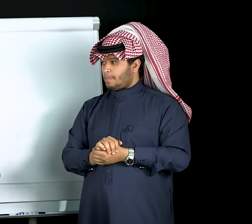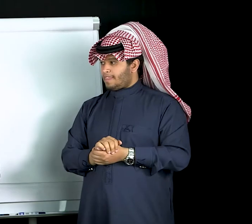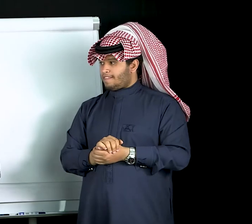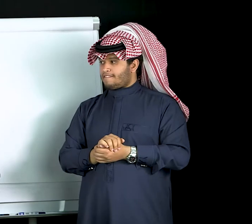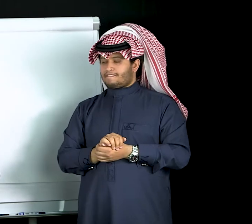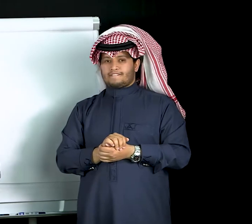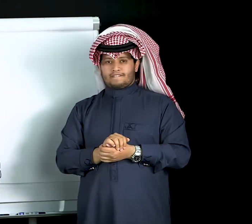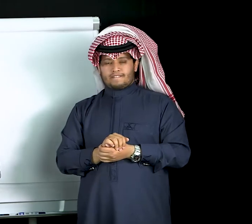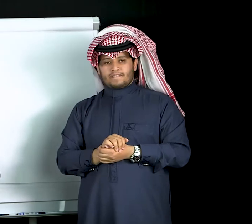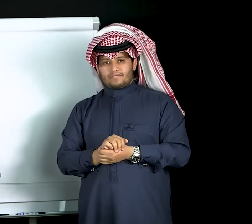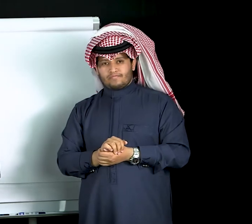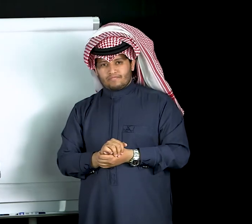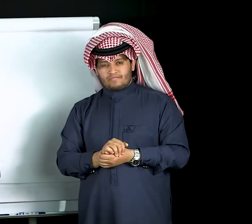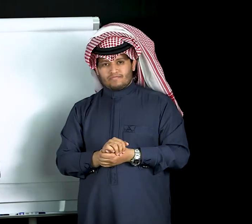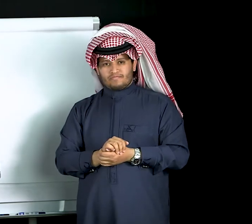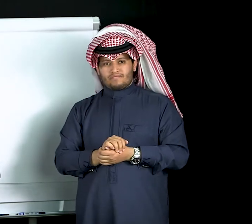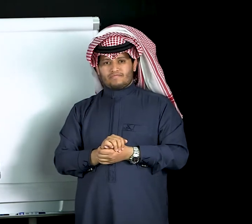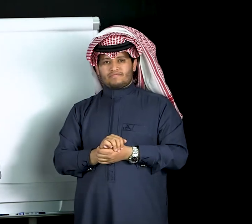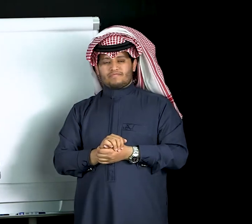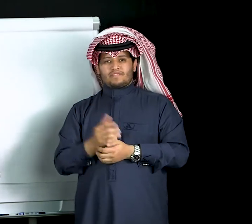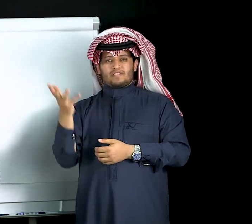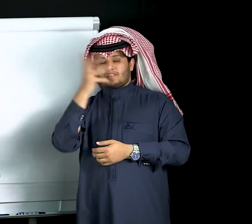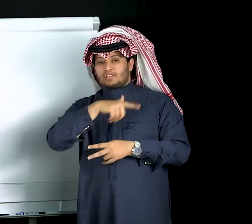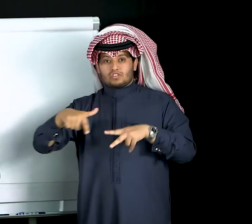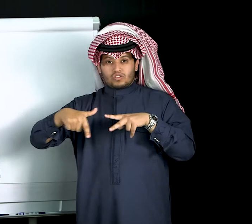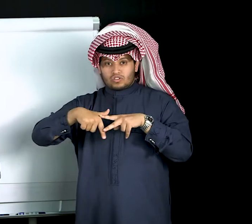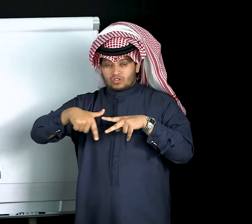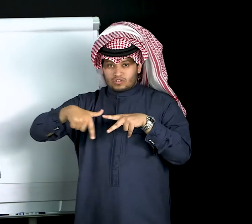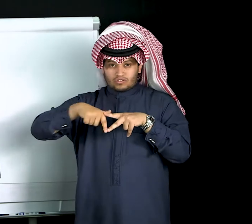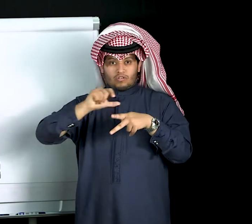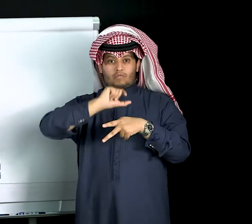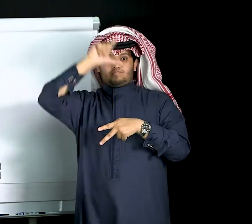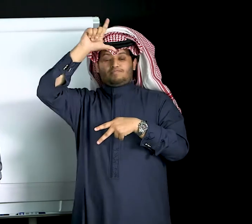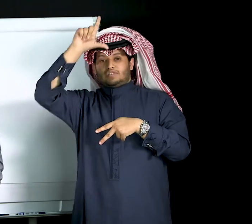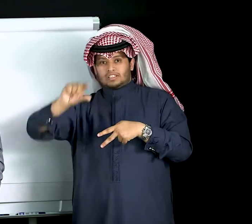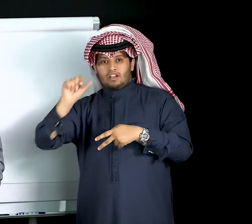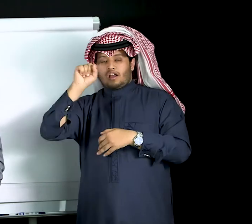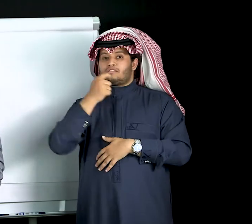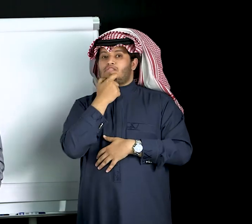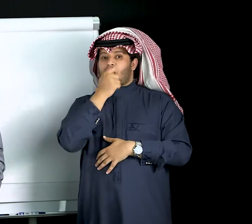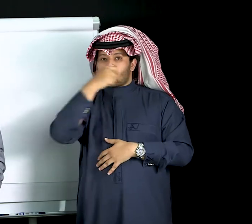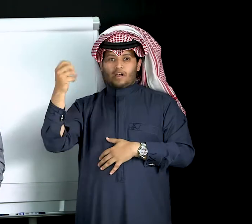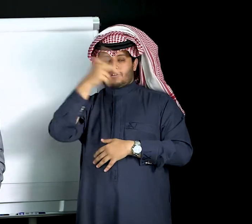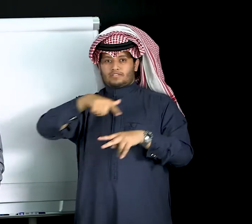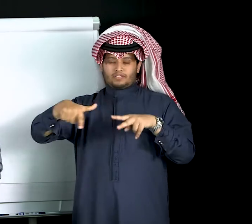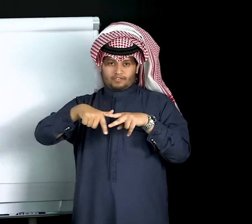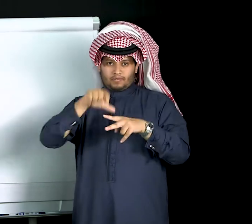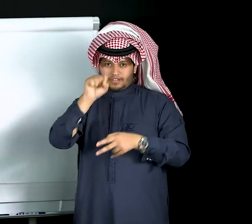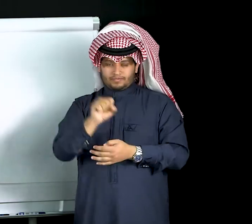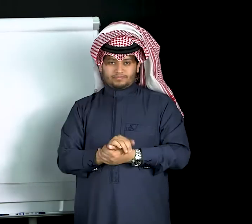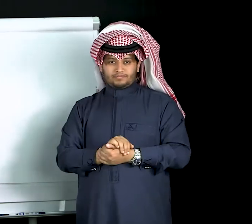Also, I taught you there are 26 small letters in English